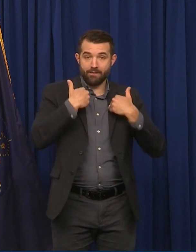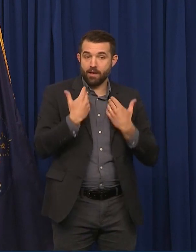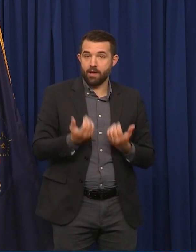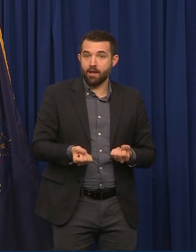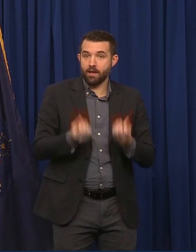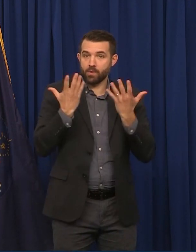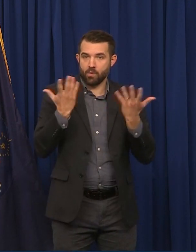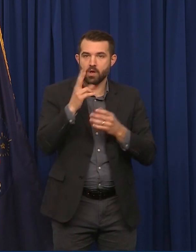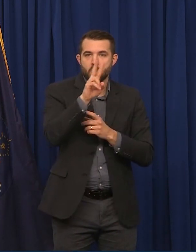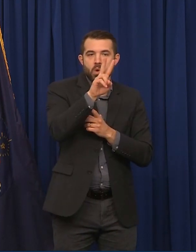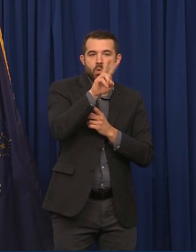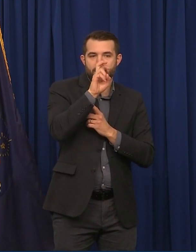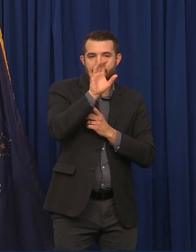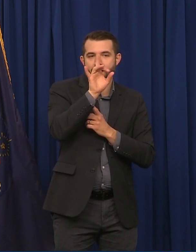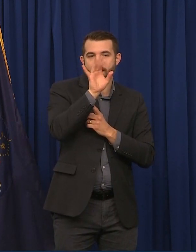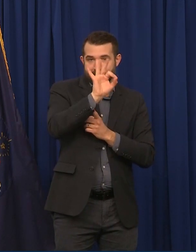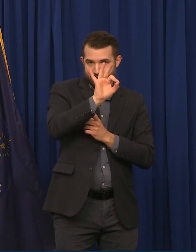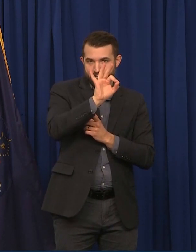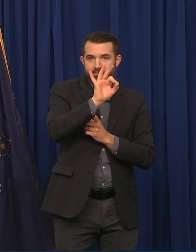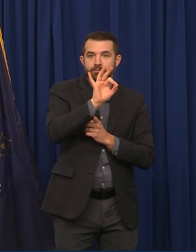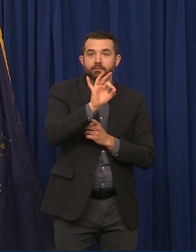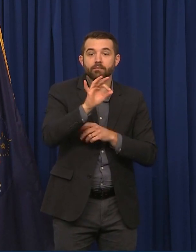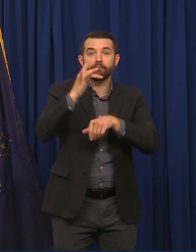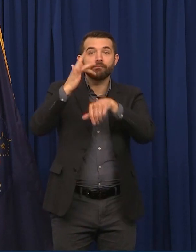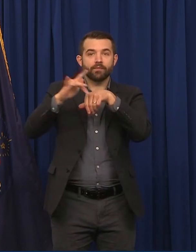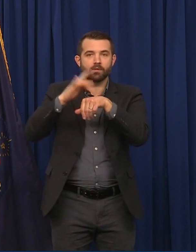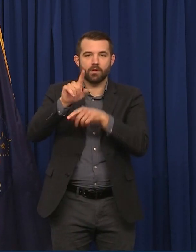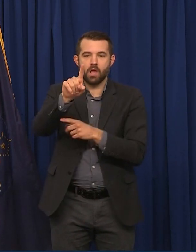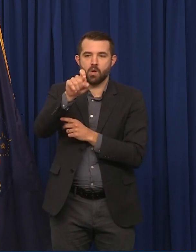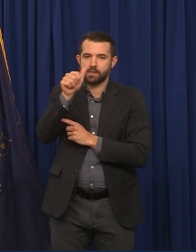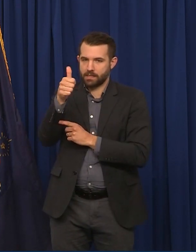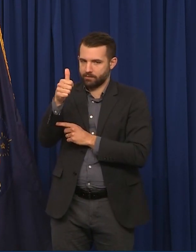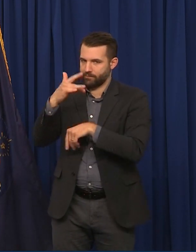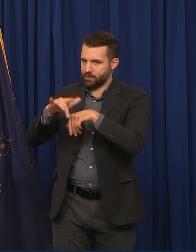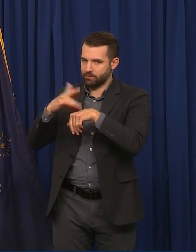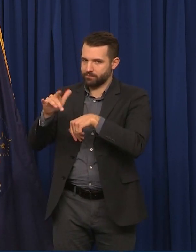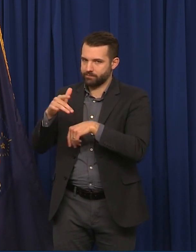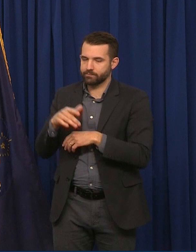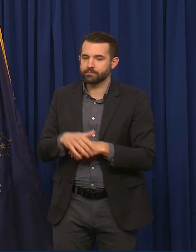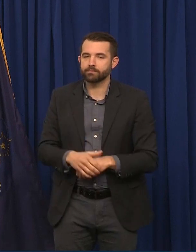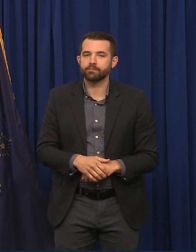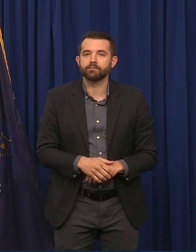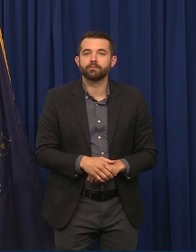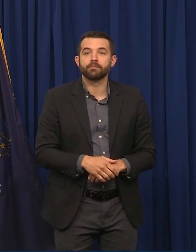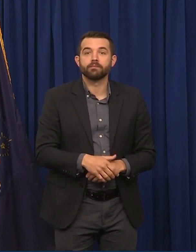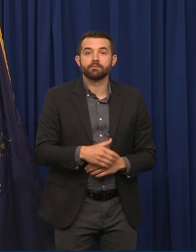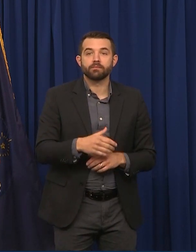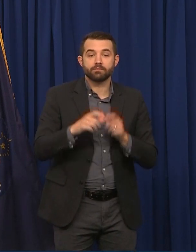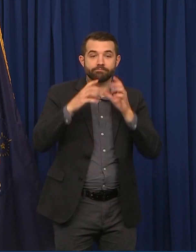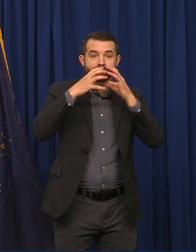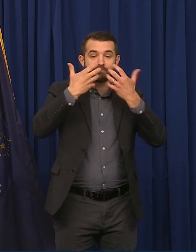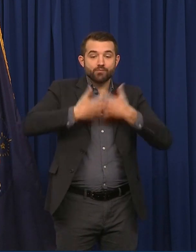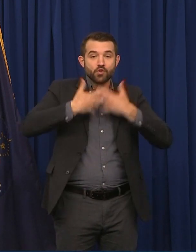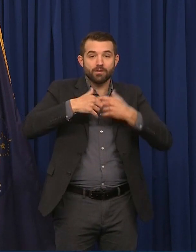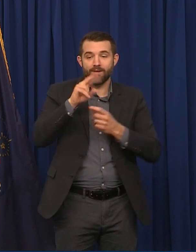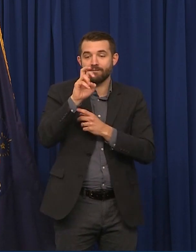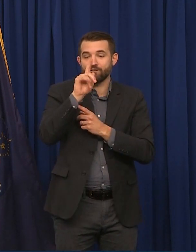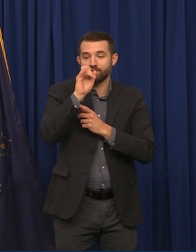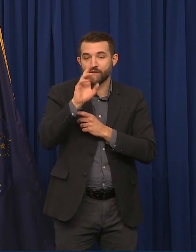110 of which are available. There are a total of 324 ventilators, of